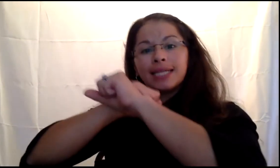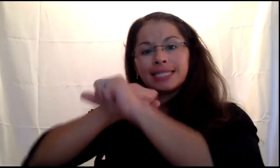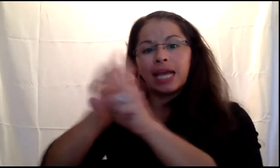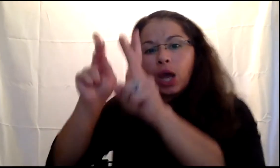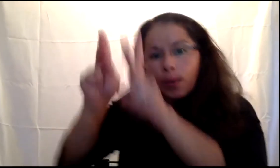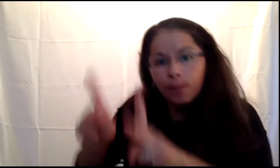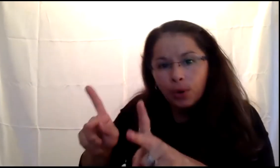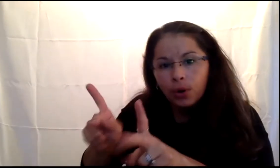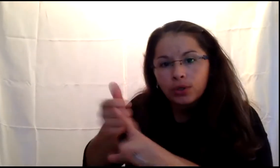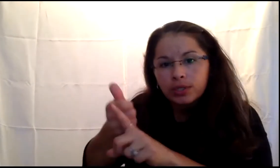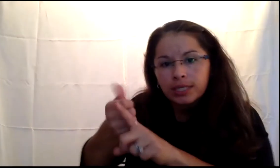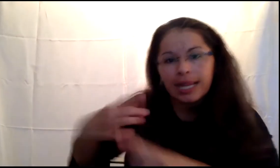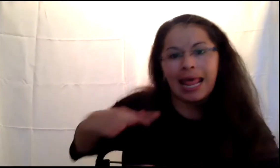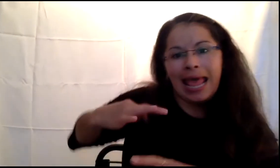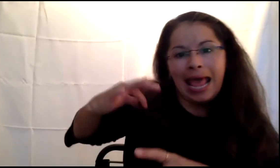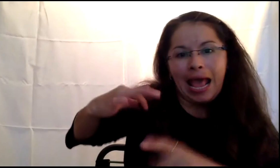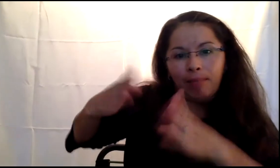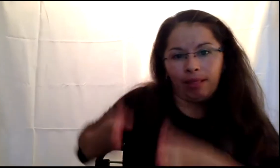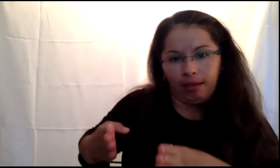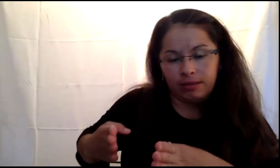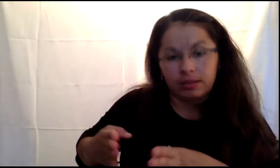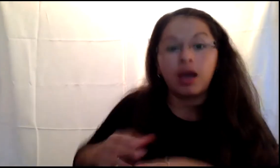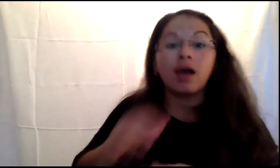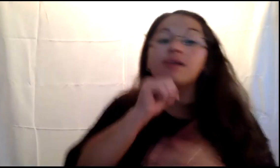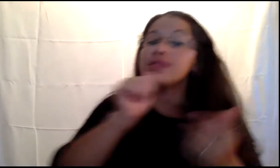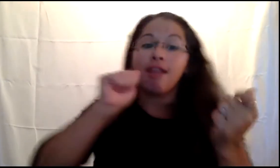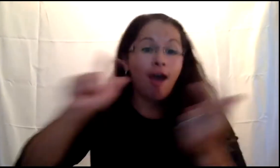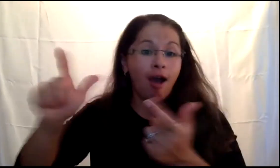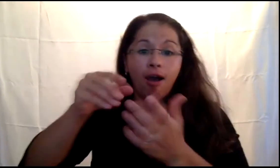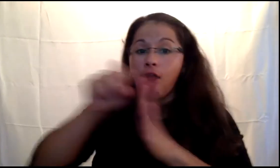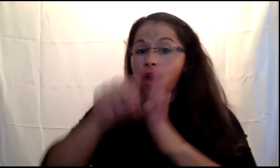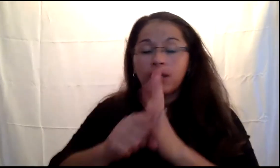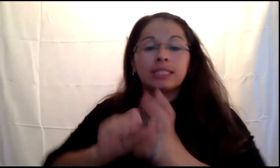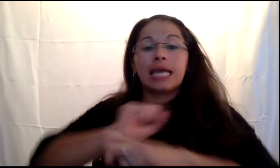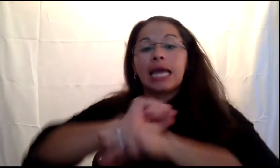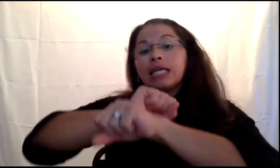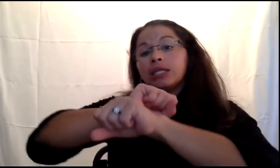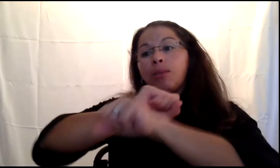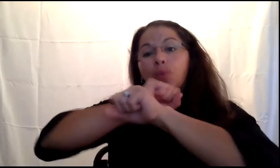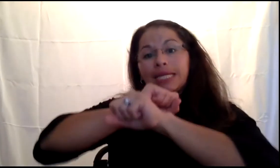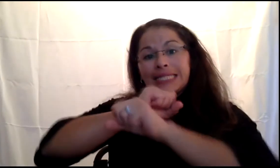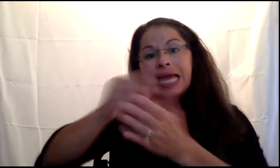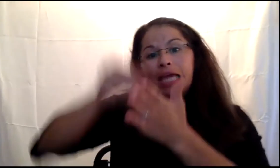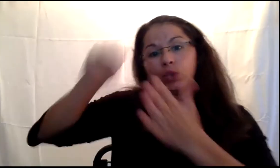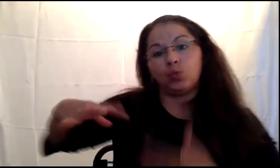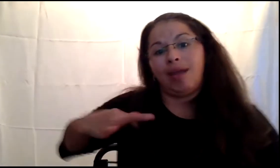every state protects applications. So we here in the state of Florida protect